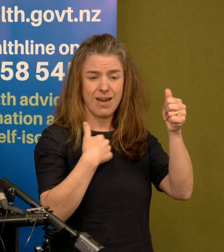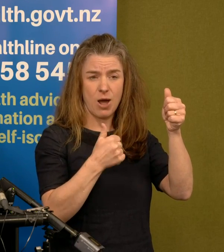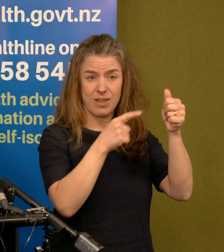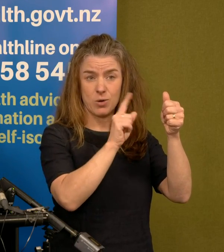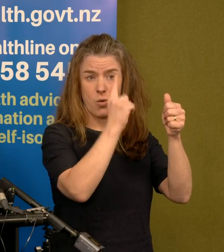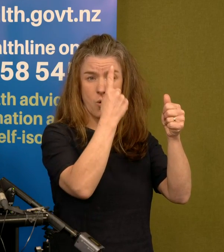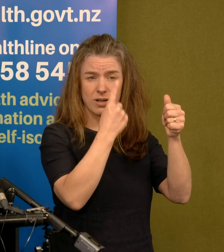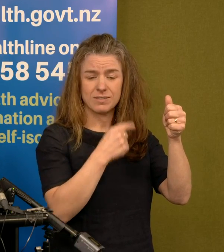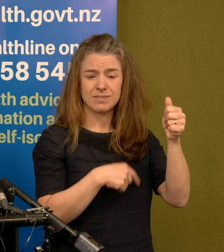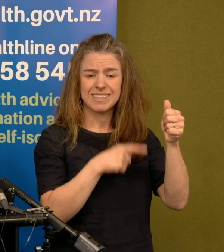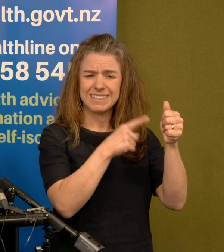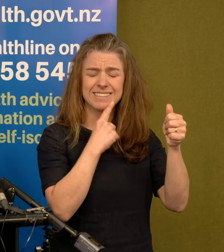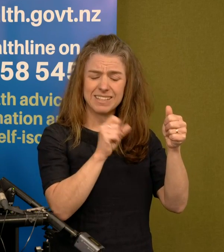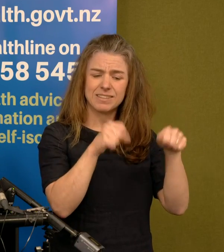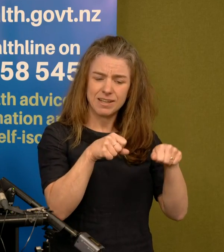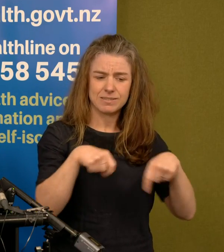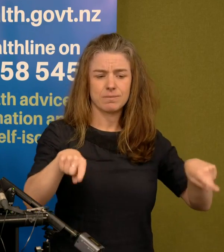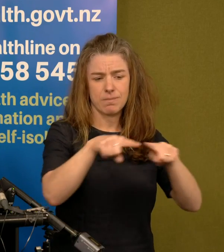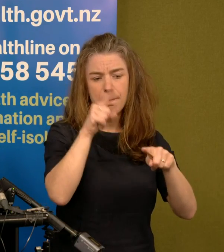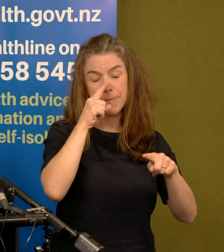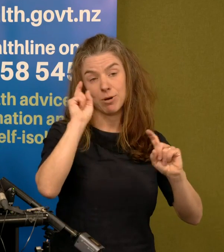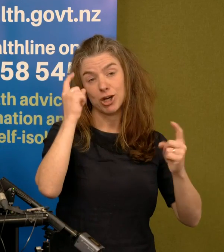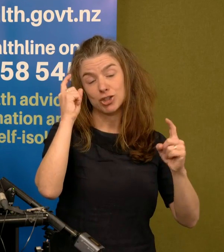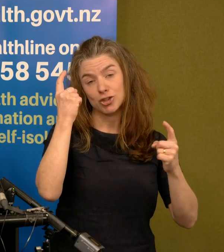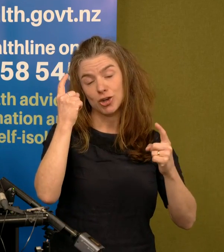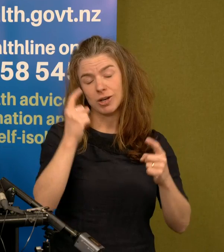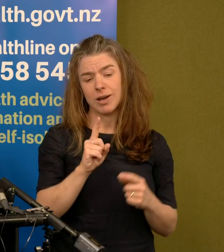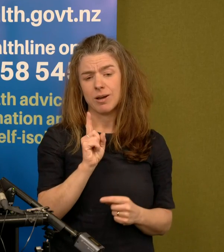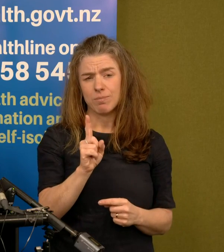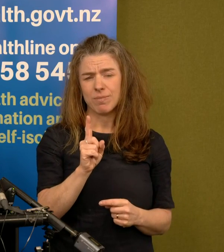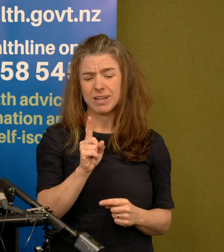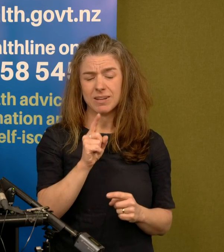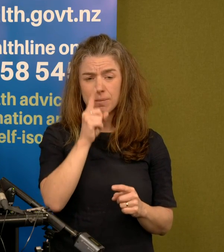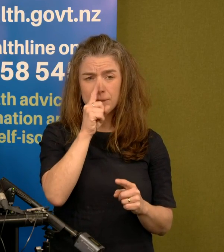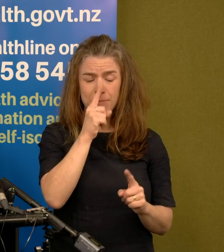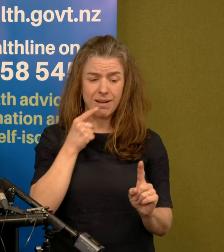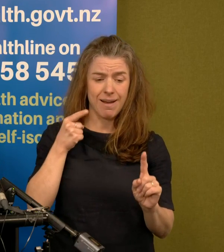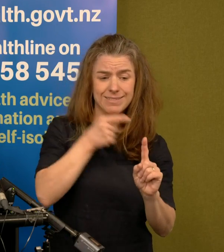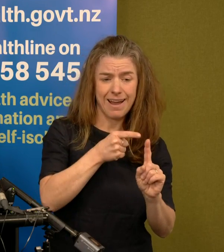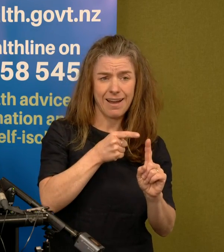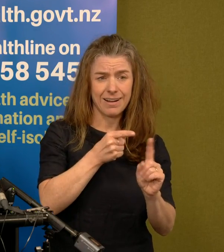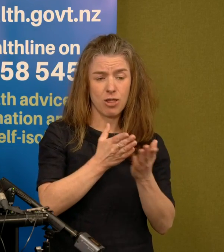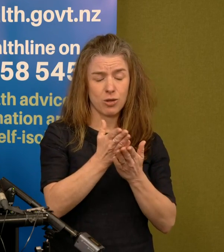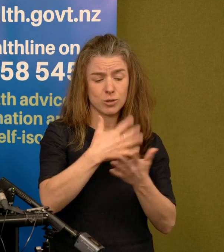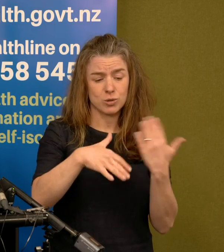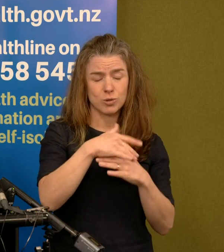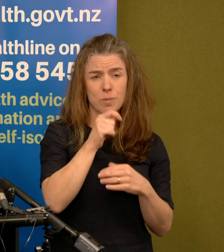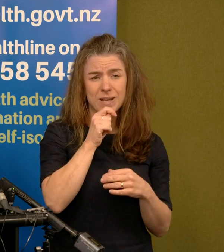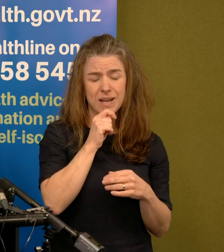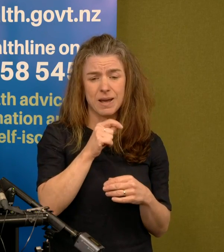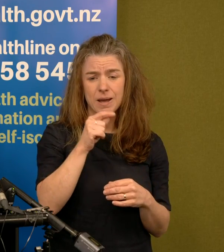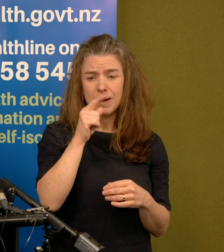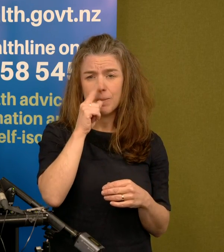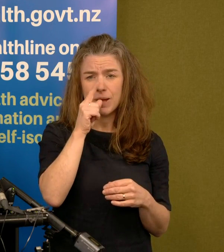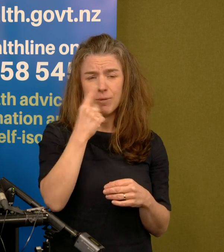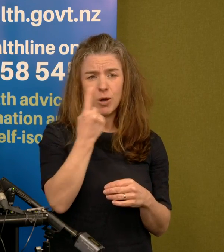he did, there is a level of concern in the community, but I do want to call out attacks online, so-called